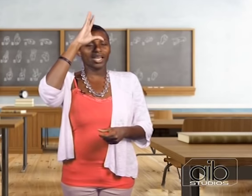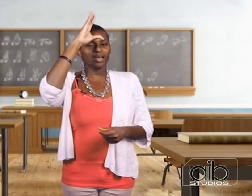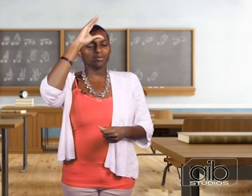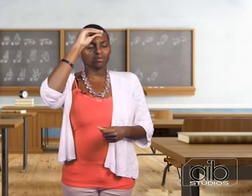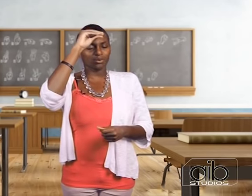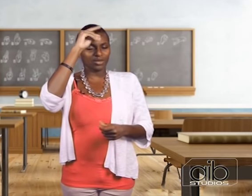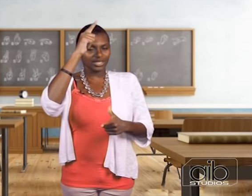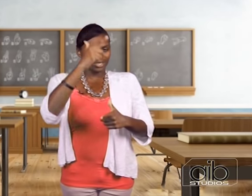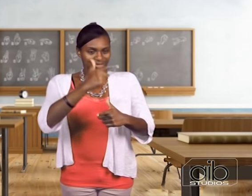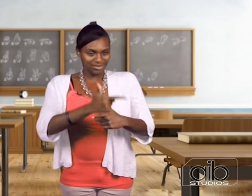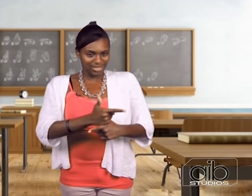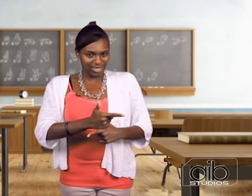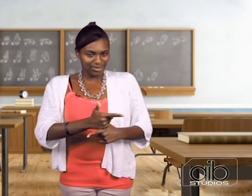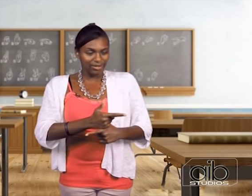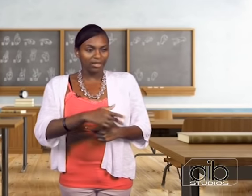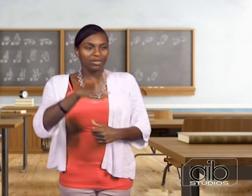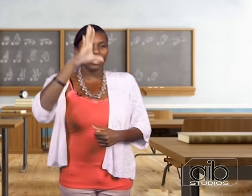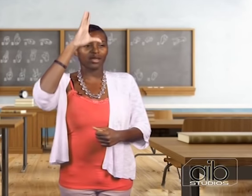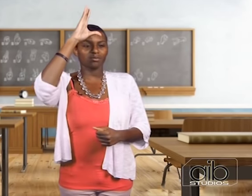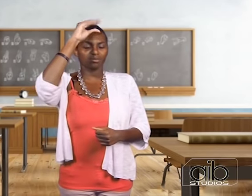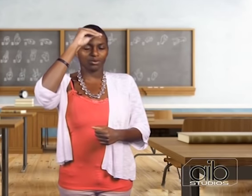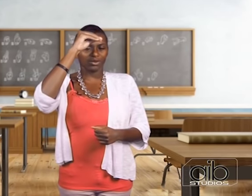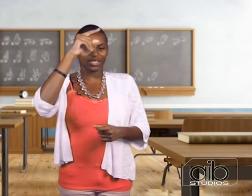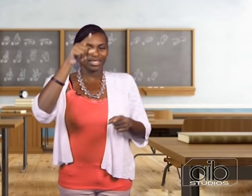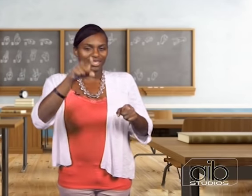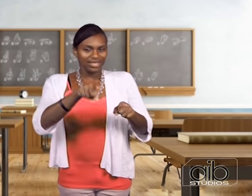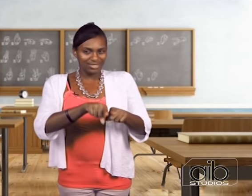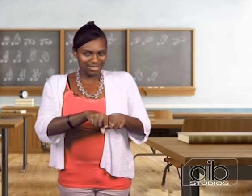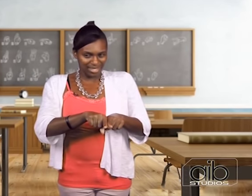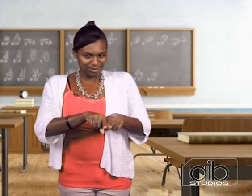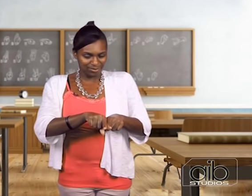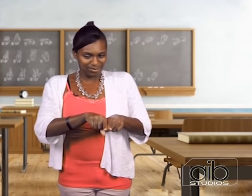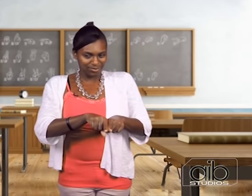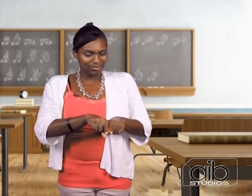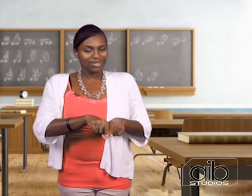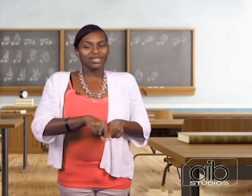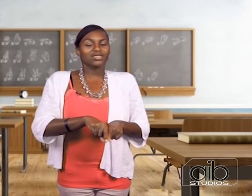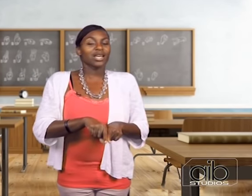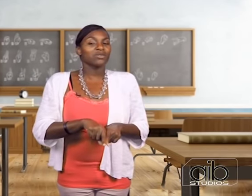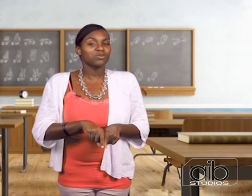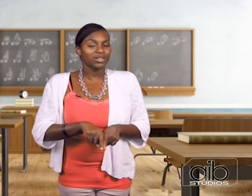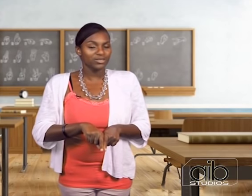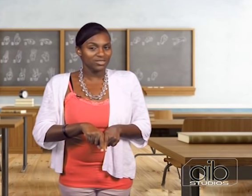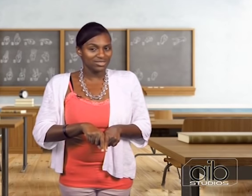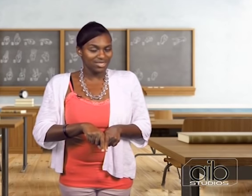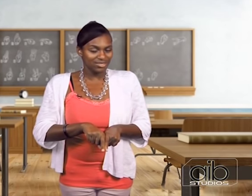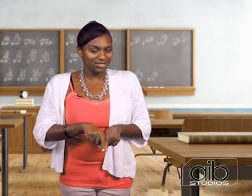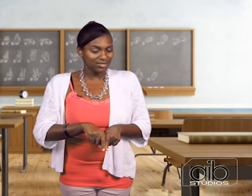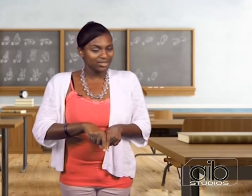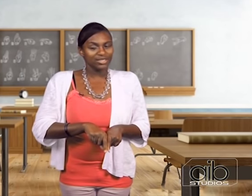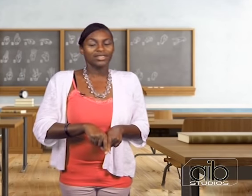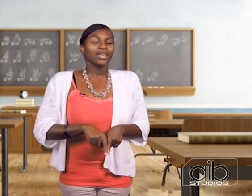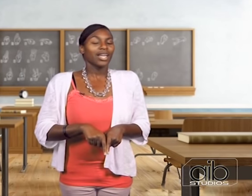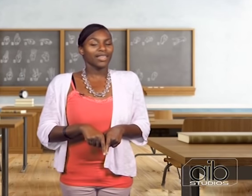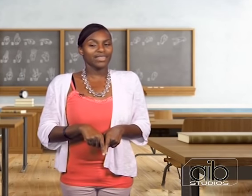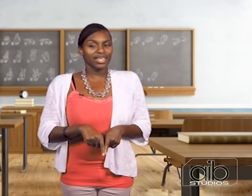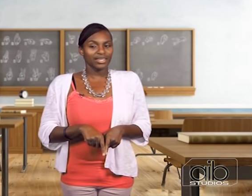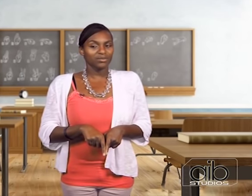had boy together, and we had boy same. So that was brother and sister. And then